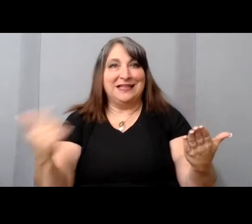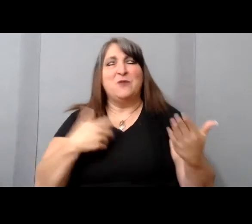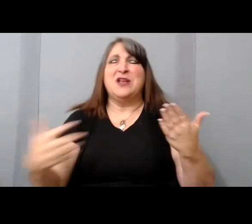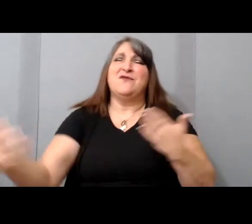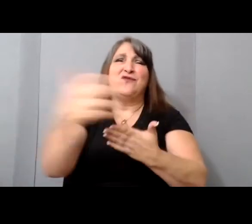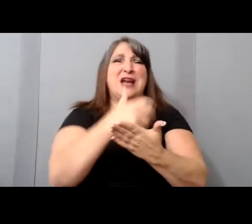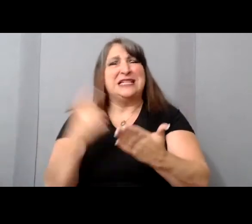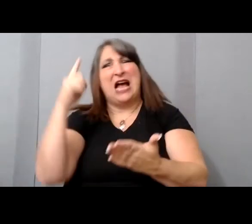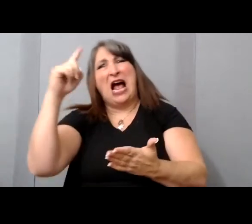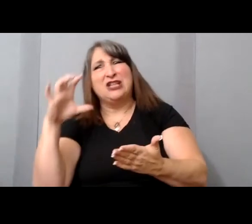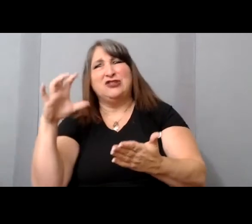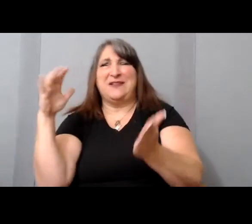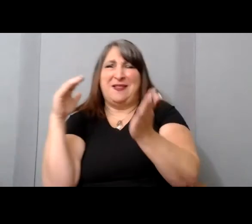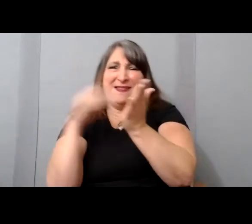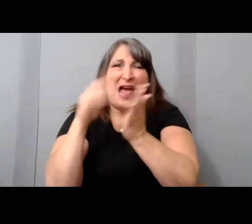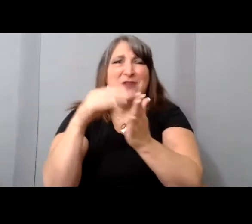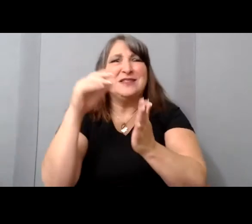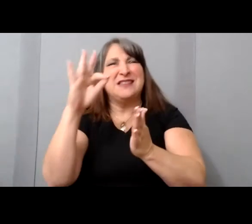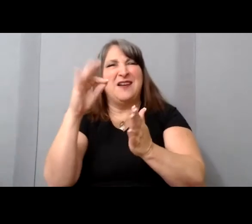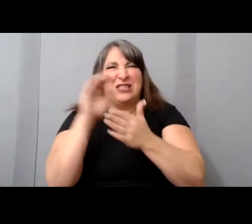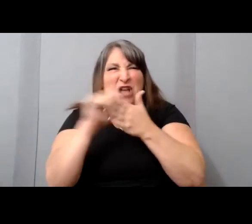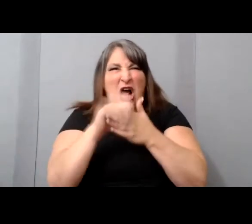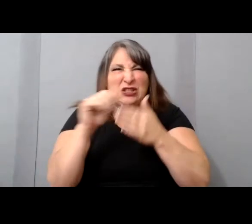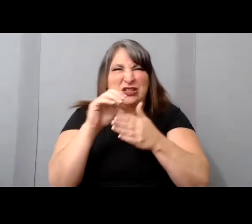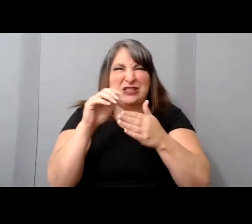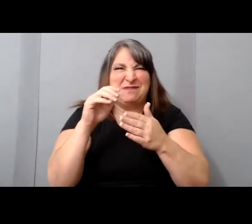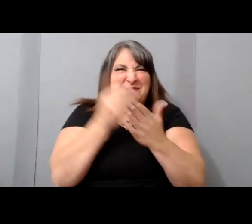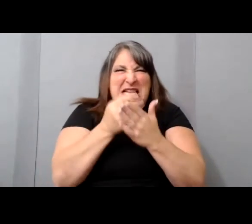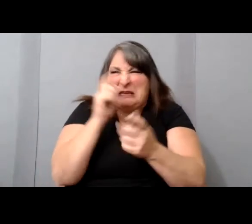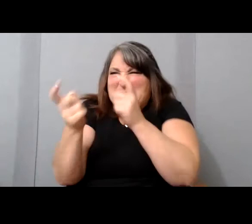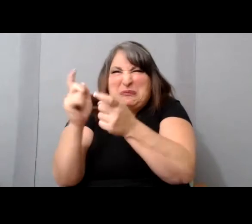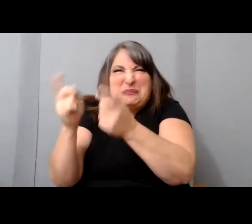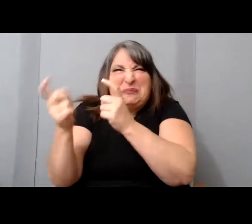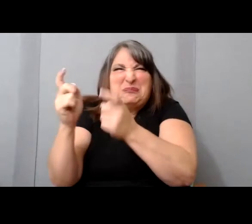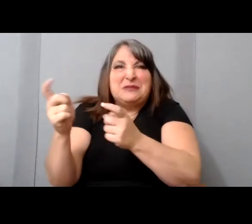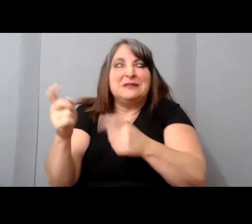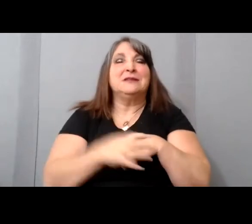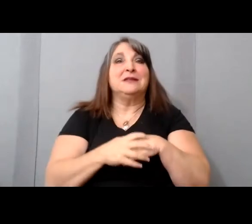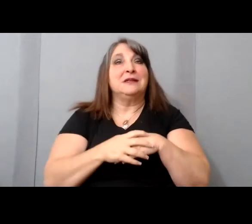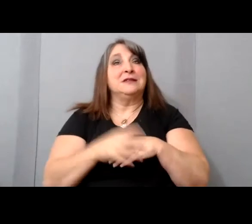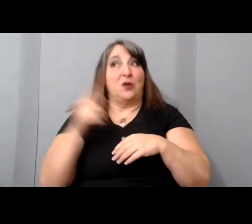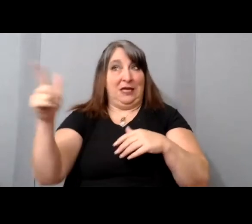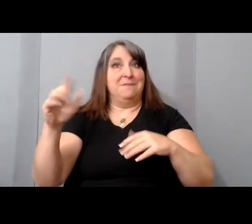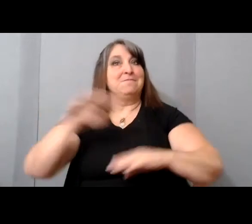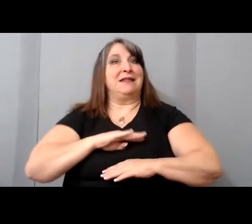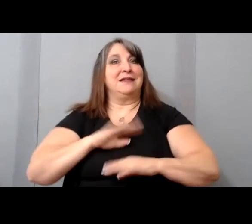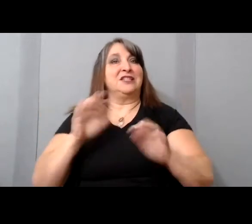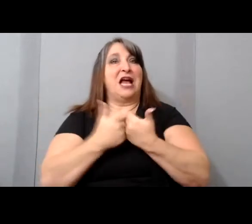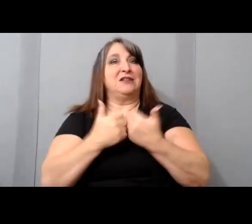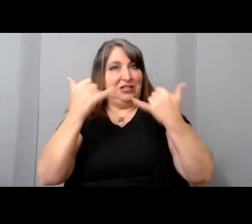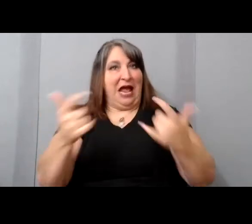hundreds of thousands of dollars in small dollars. So he's met the challenge. Now we have to do it. So I look forward to